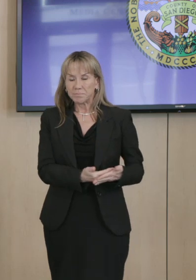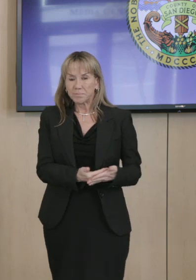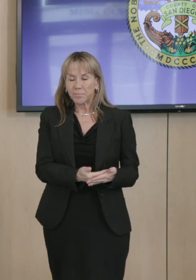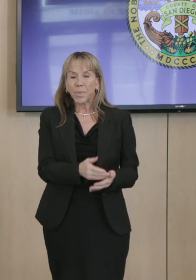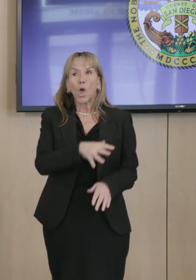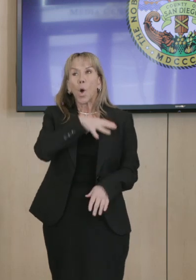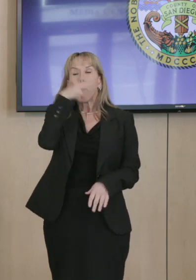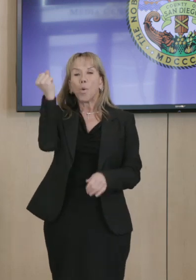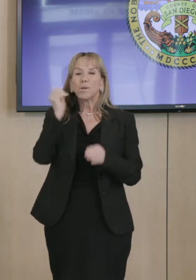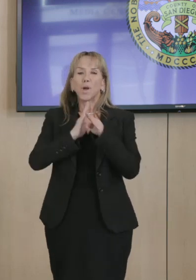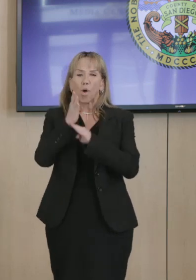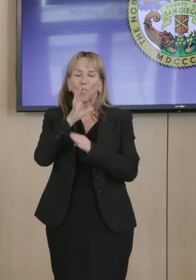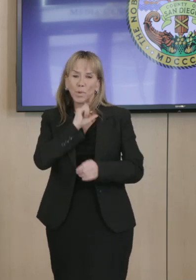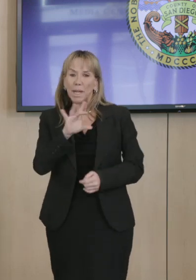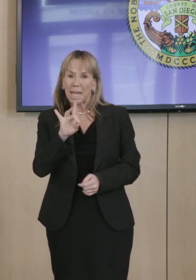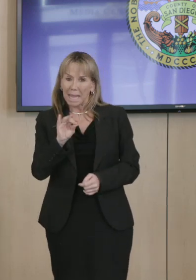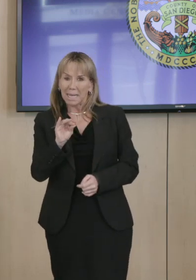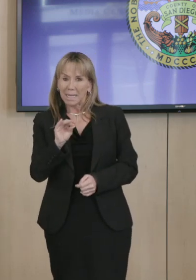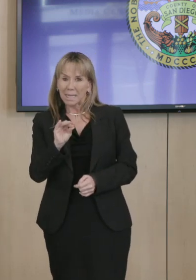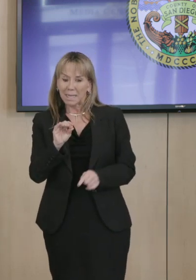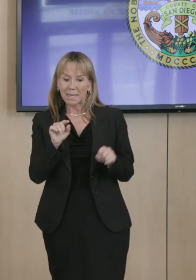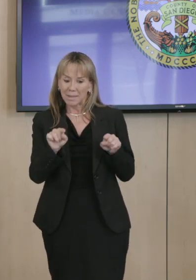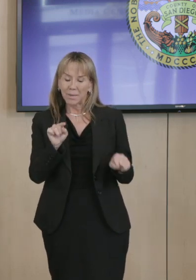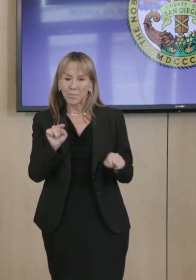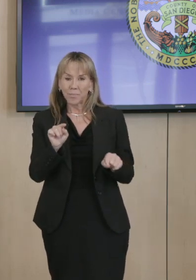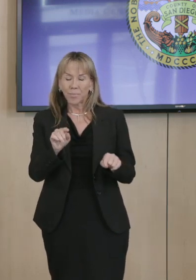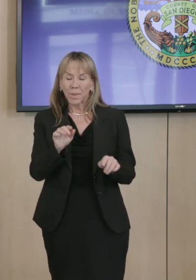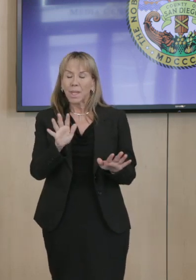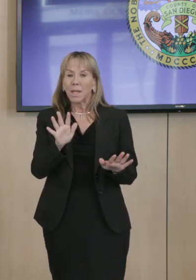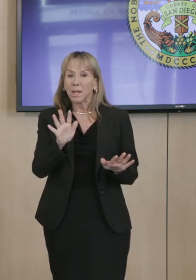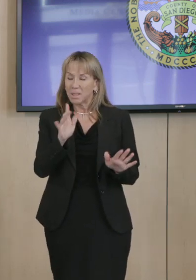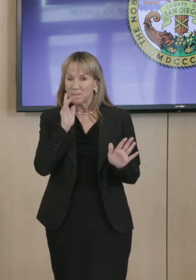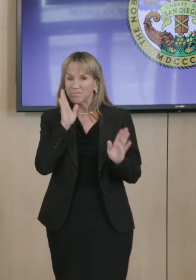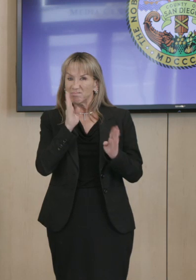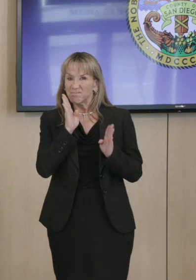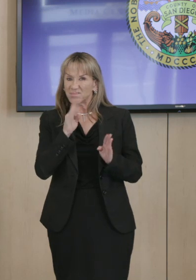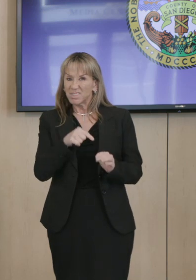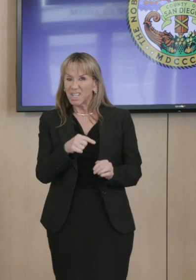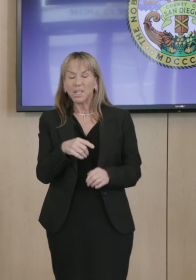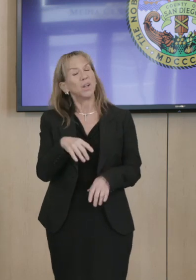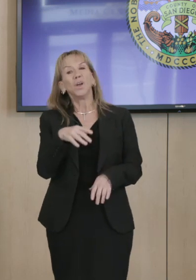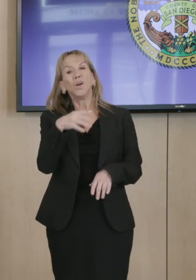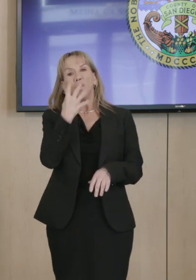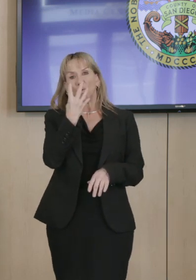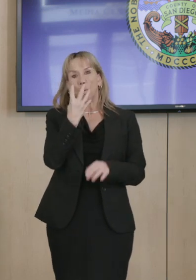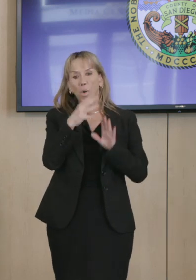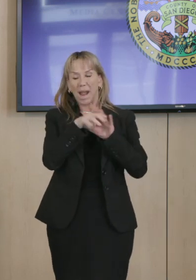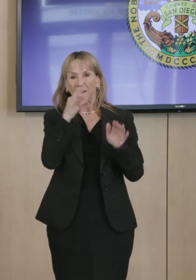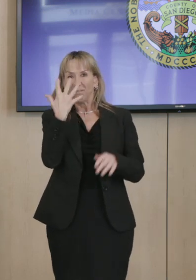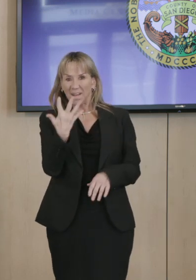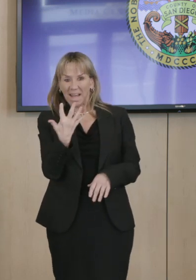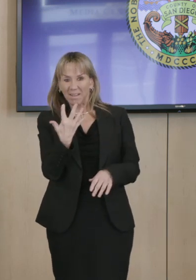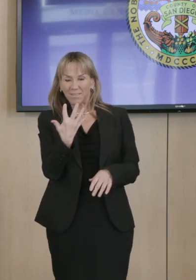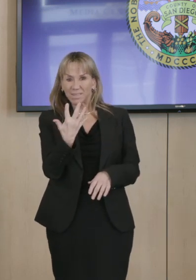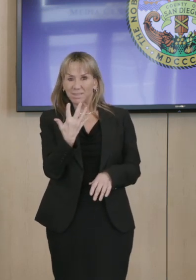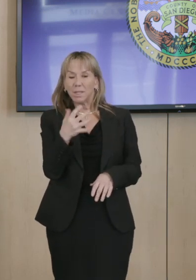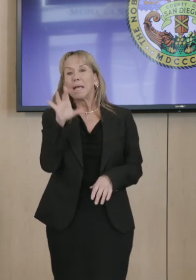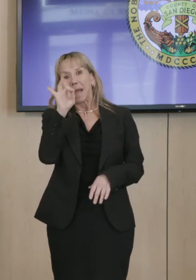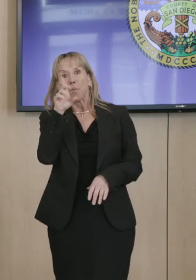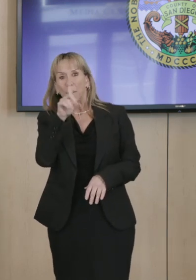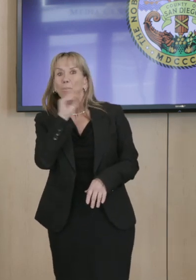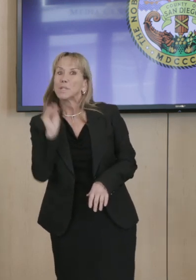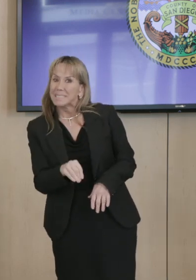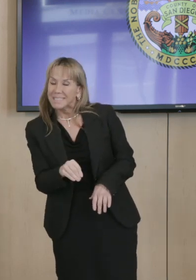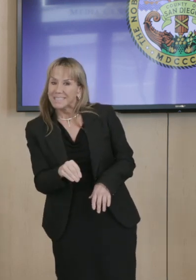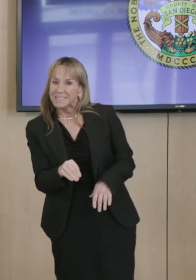over 80. And it's also worth noting that 4 out of 5, or 81%, of the cases diagnosed so far have